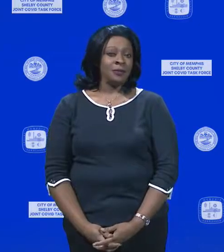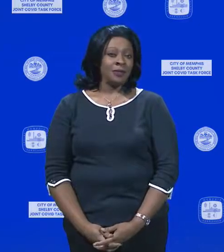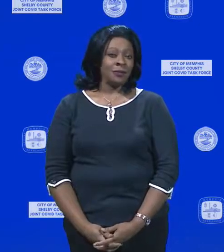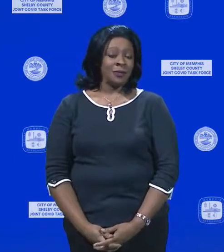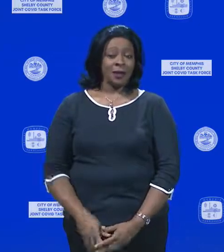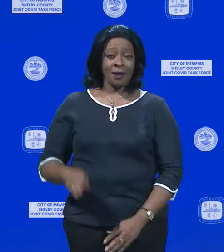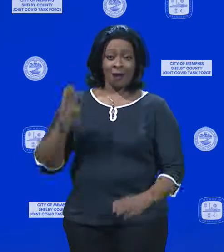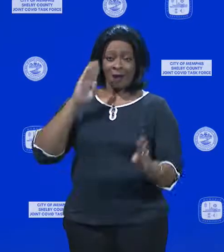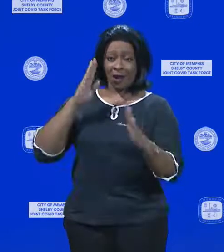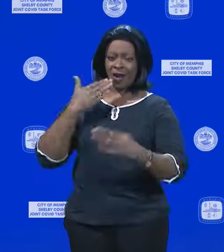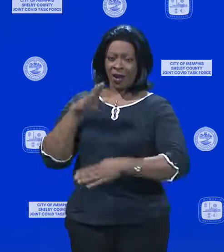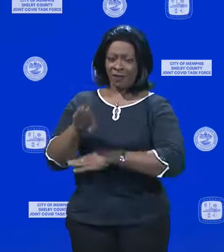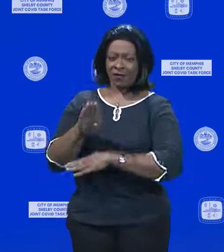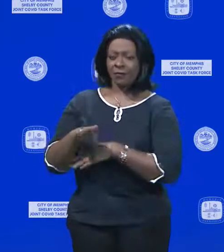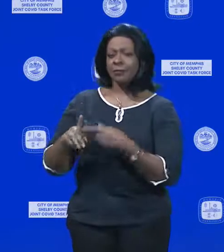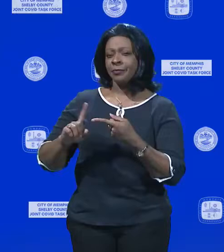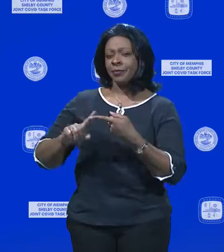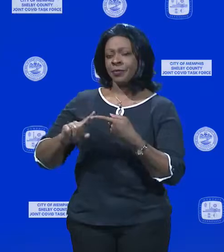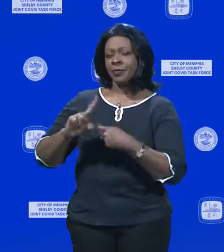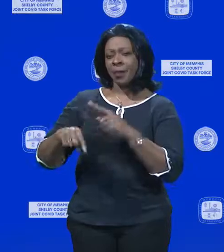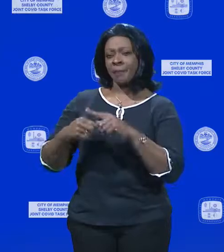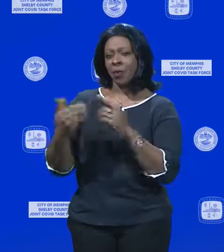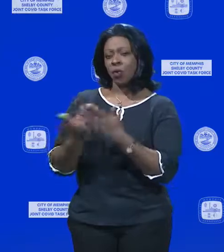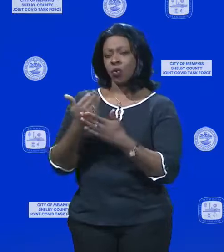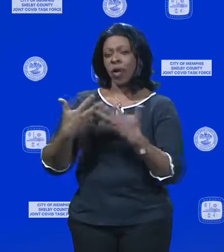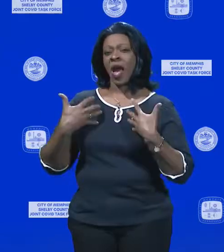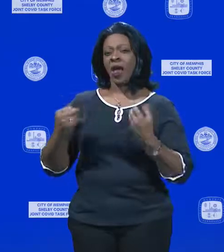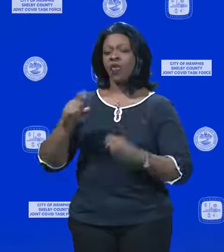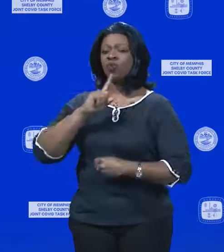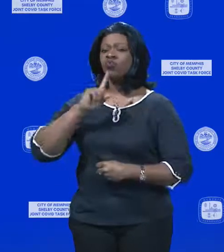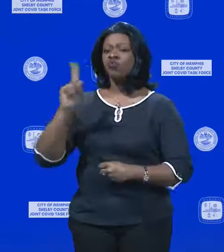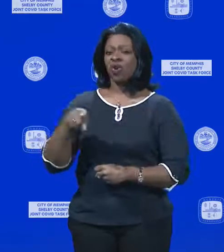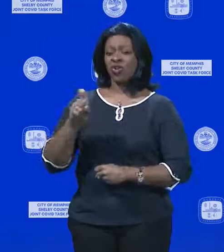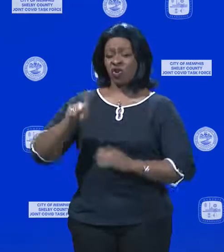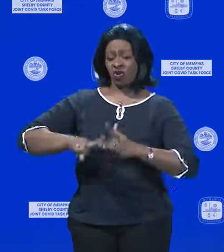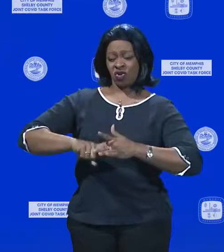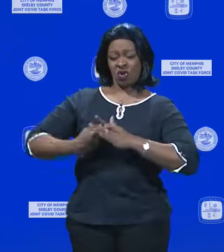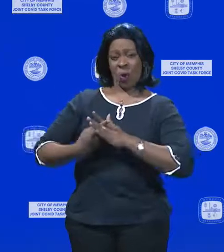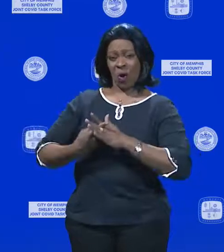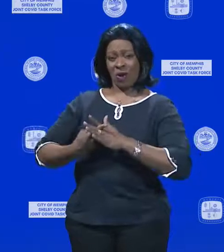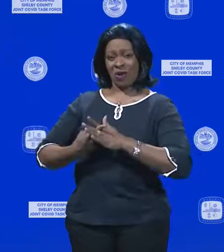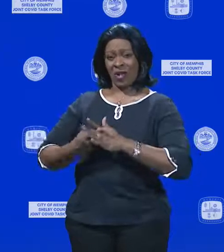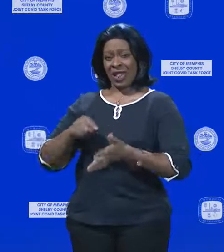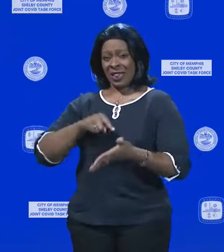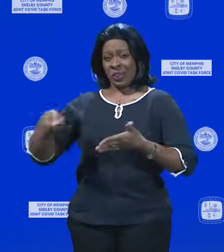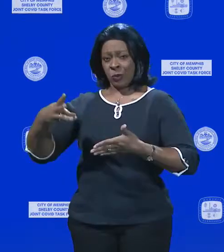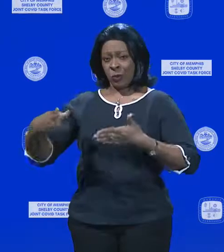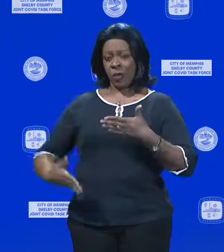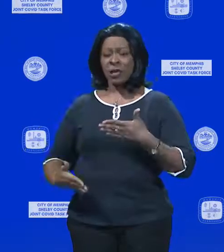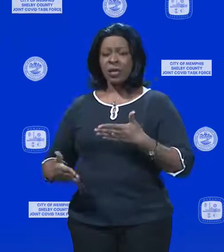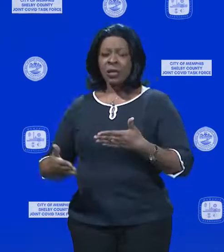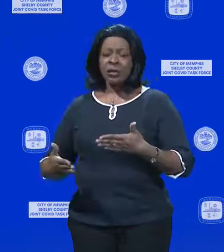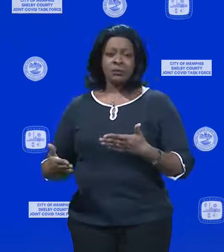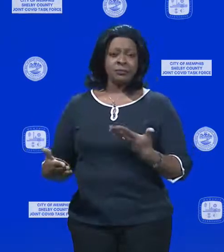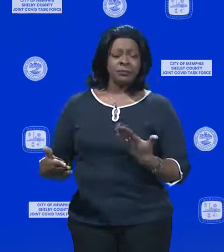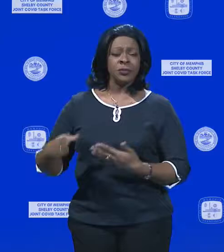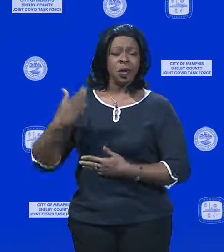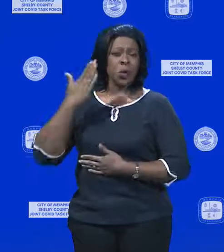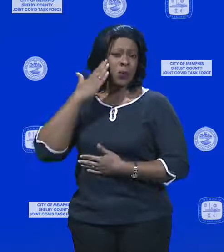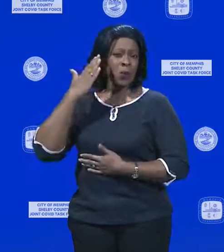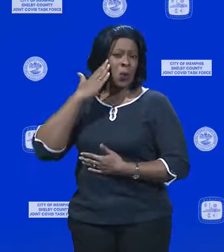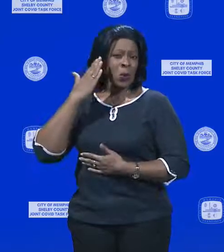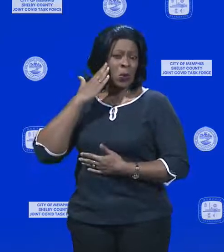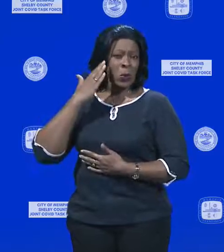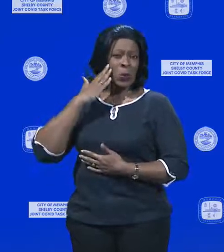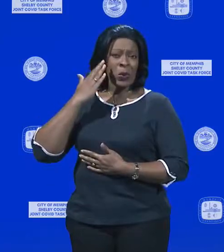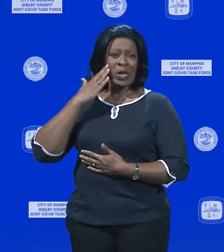Hey there, good afternoon. My first question is about this new health directive that's supposed to go into effect this weekend. I know that basically